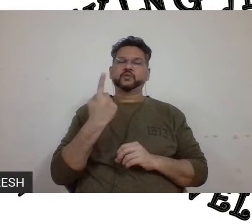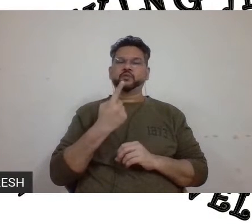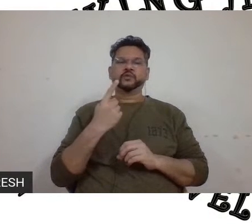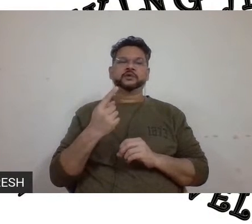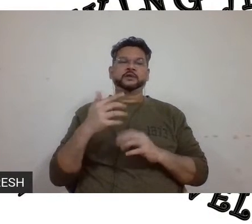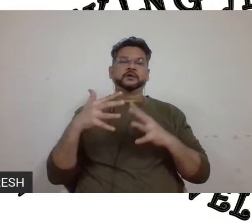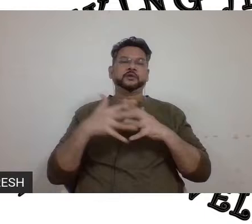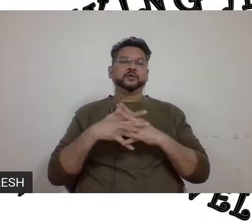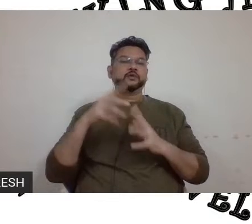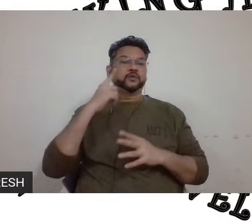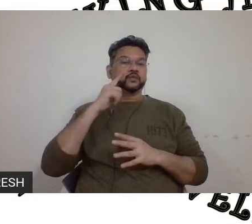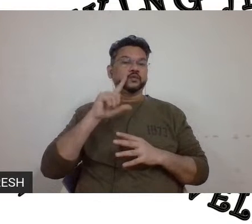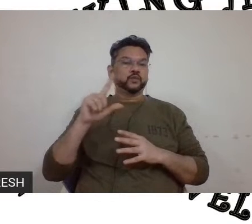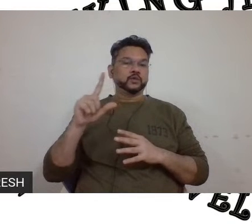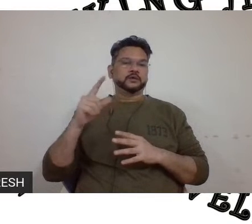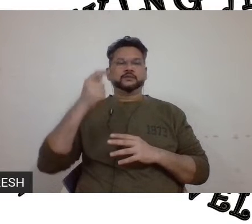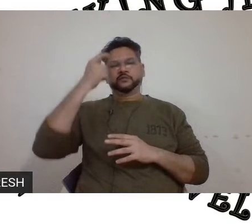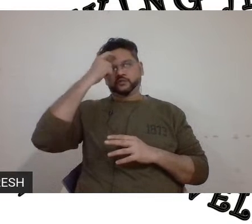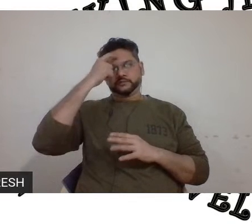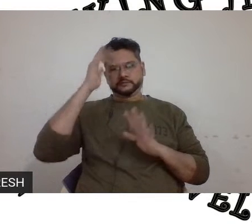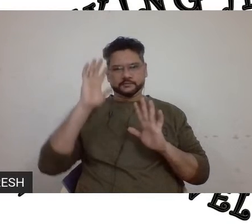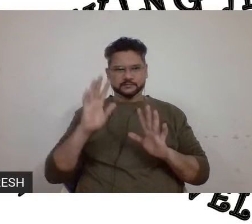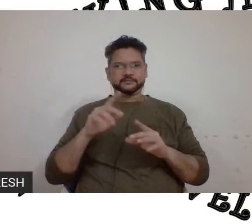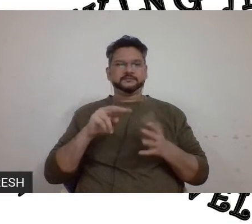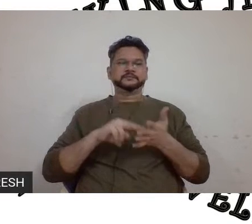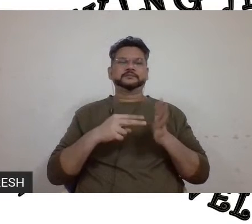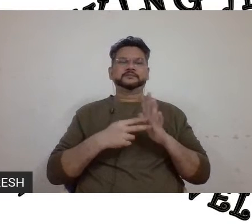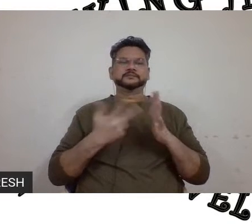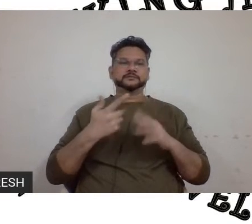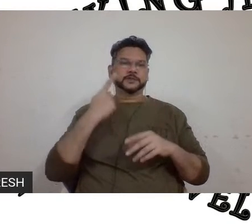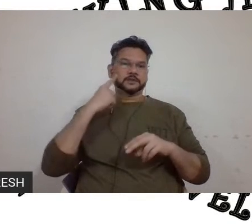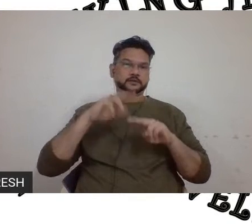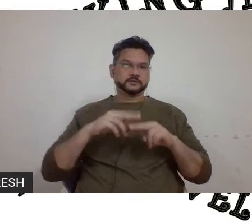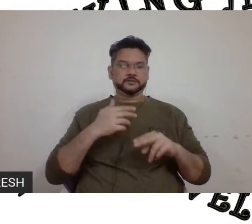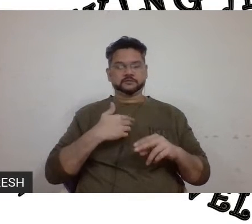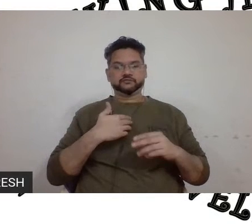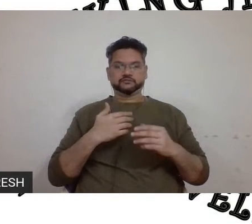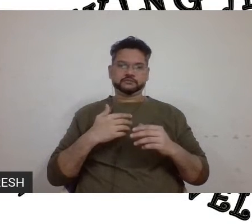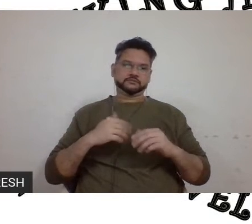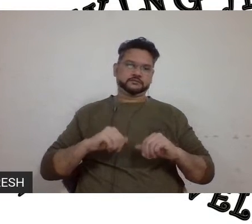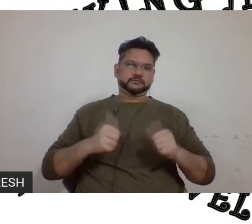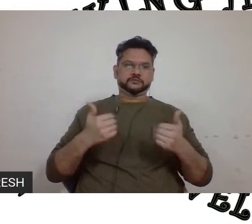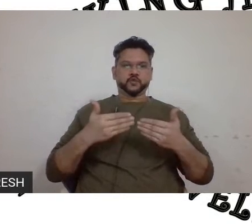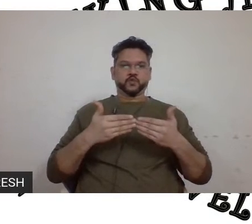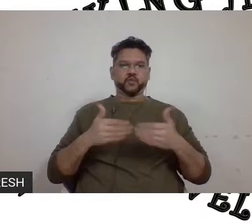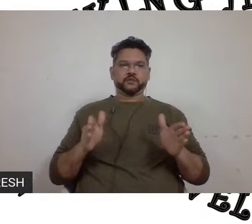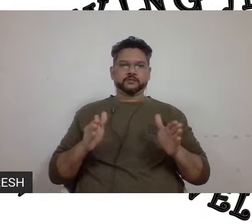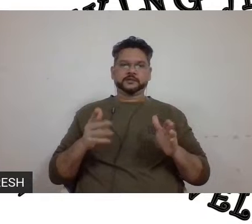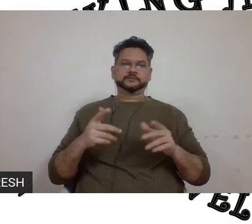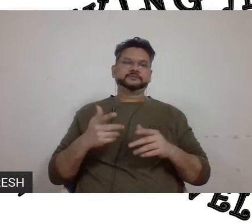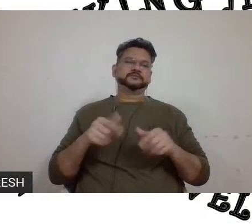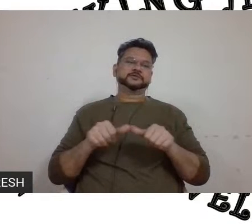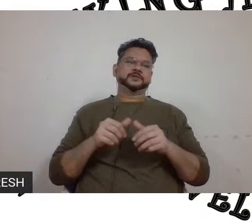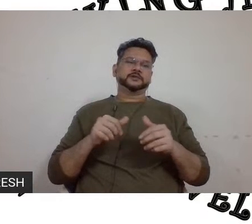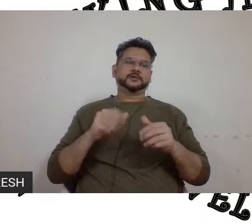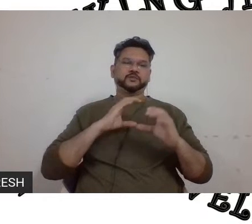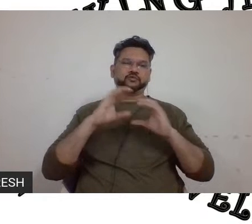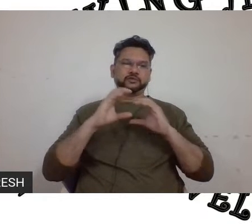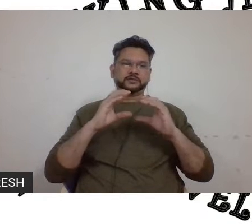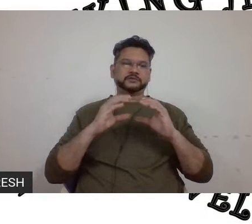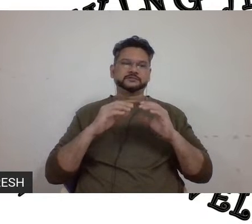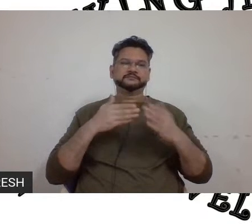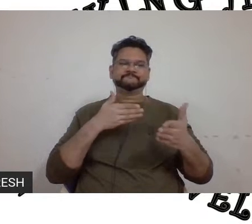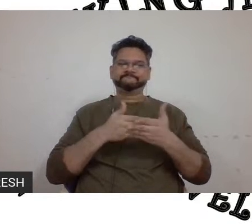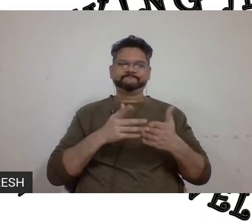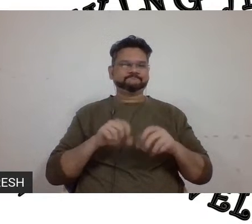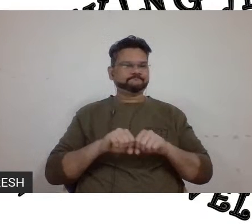if we are willing to overcome the barrier of communication, willing to find ways